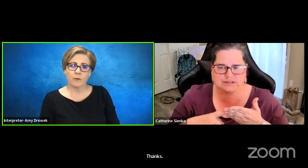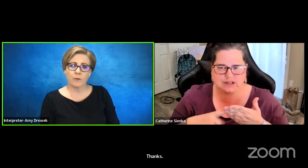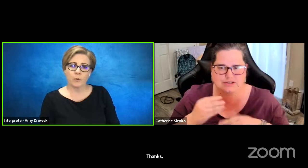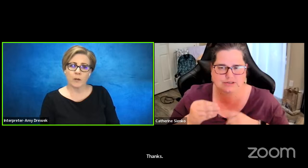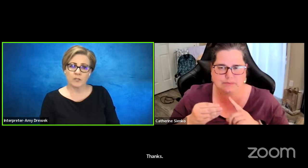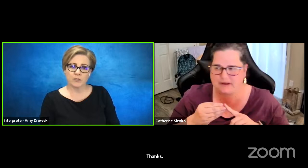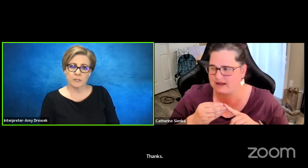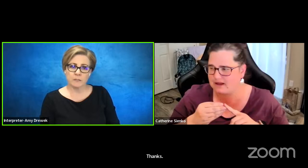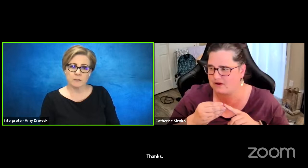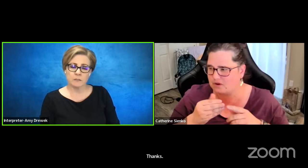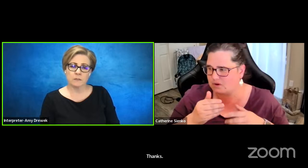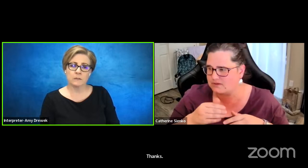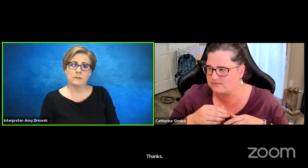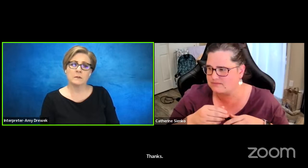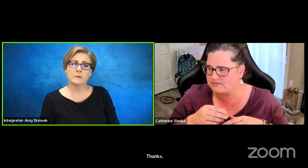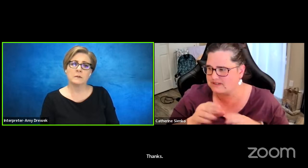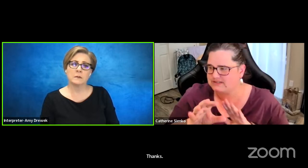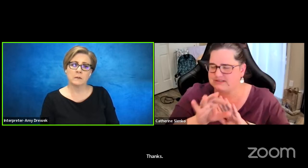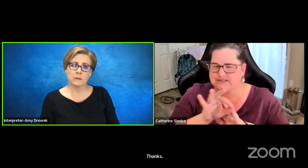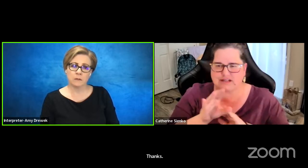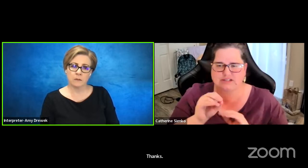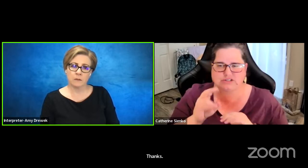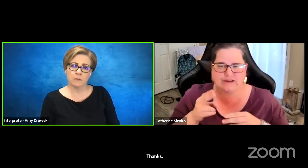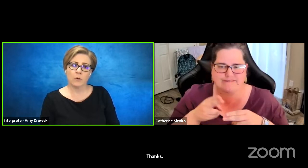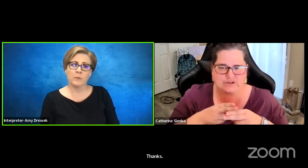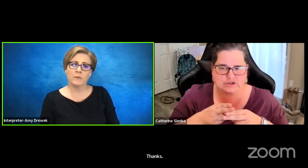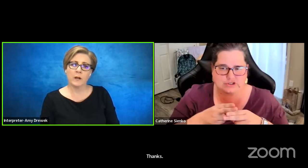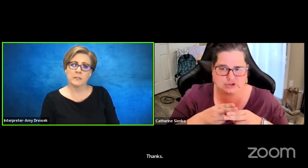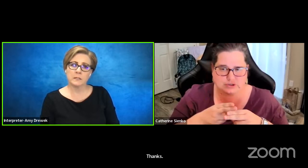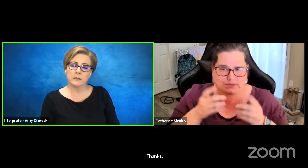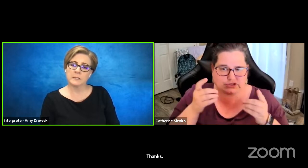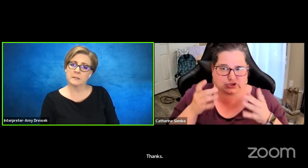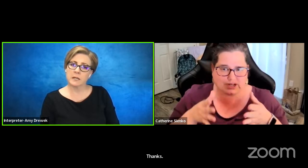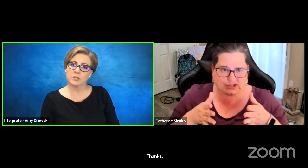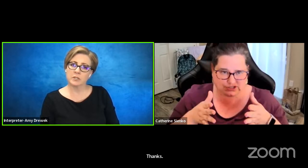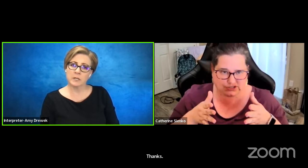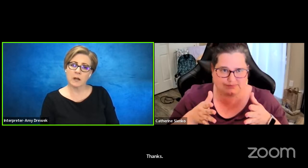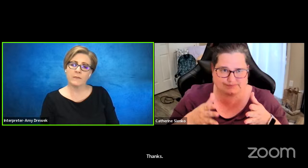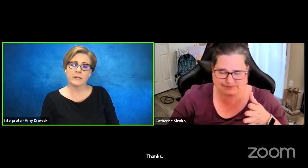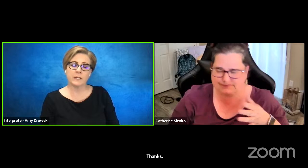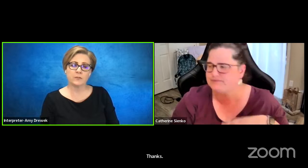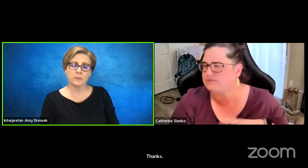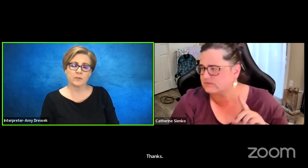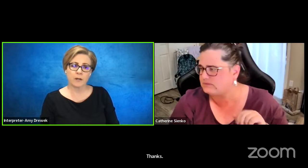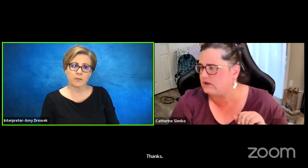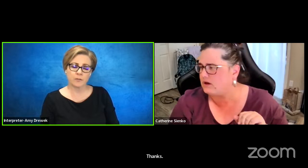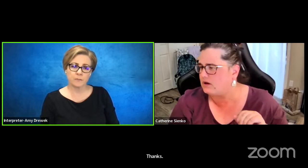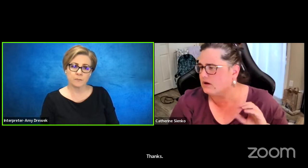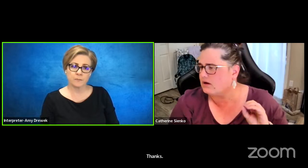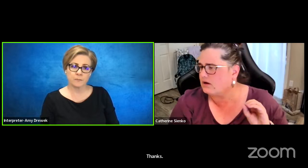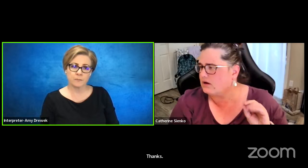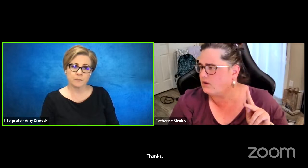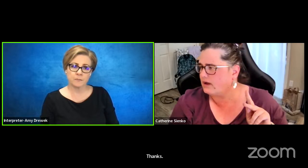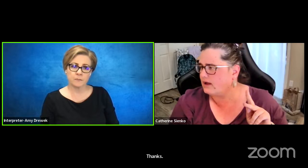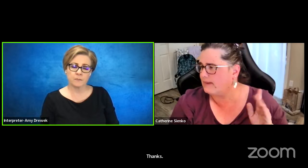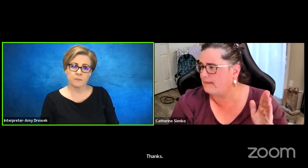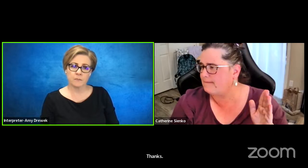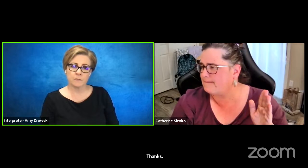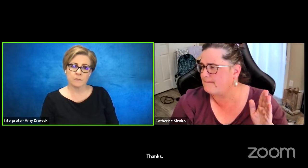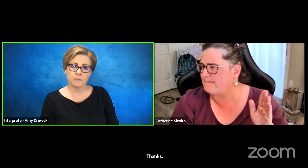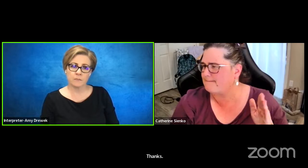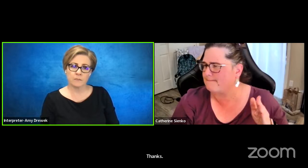So if there are no further questions, we'll move on to the selection of an interim director.